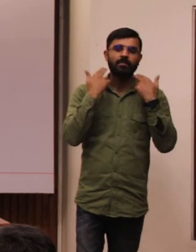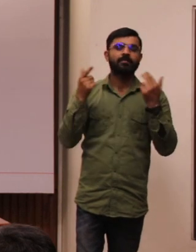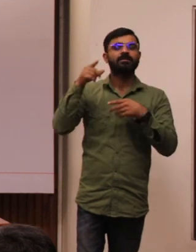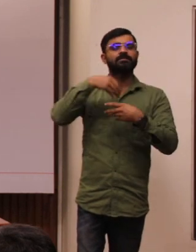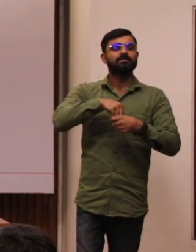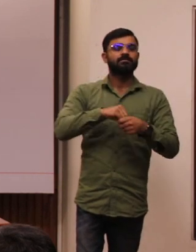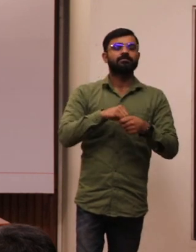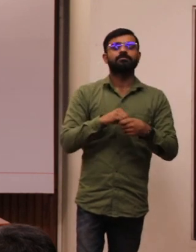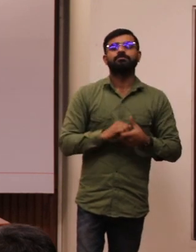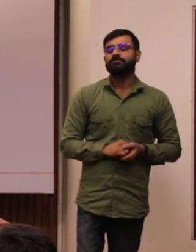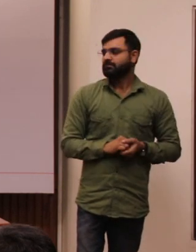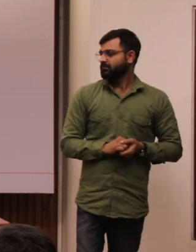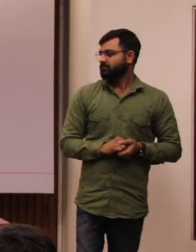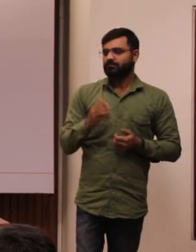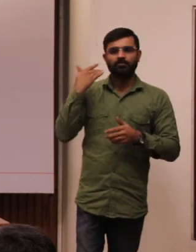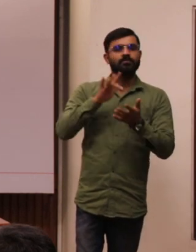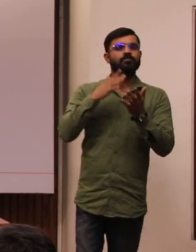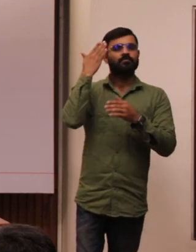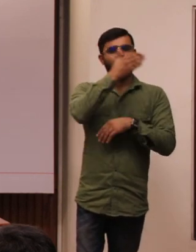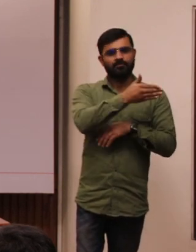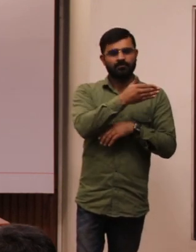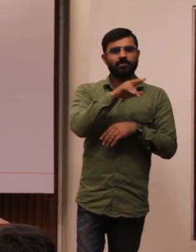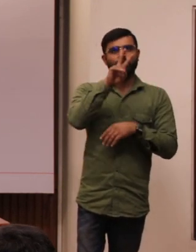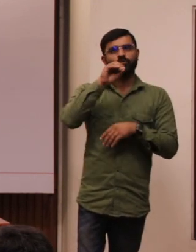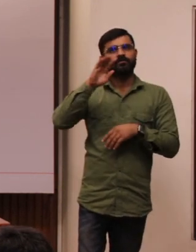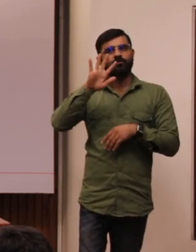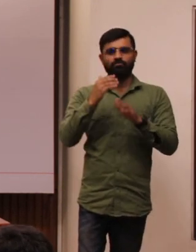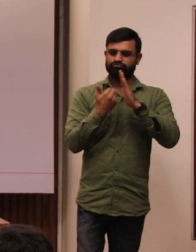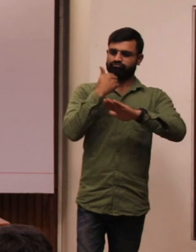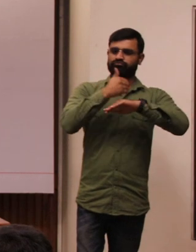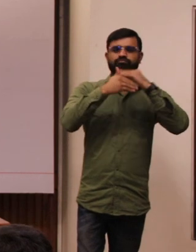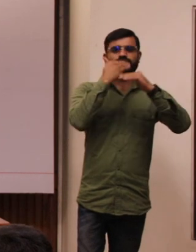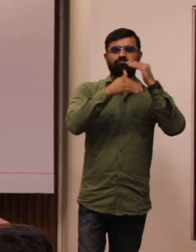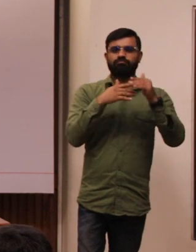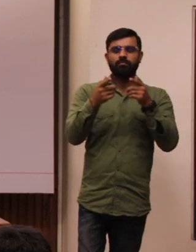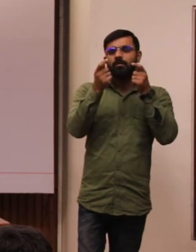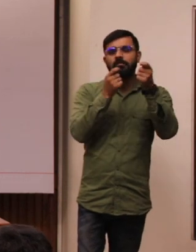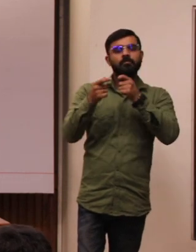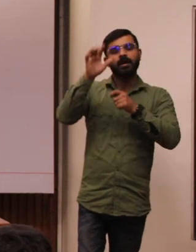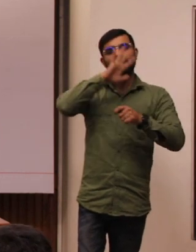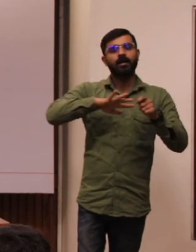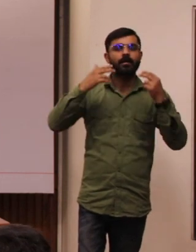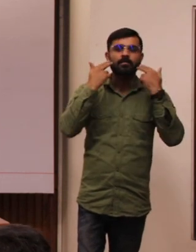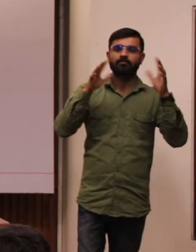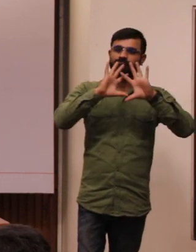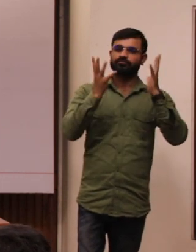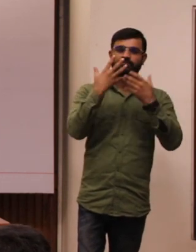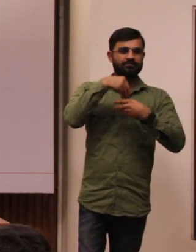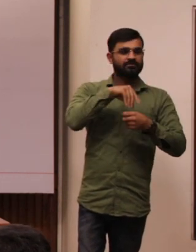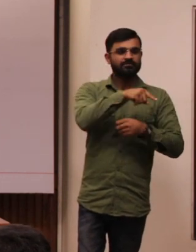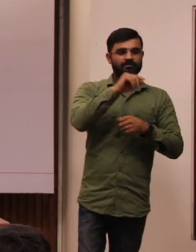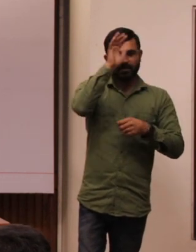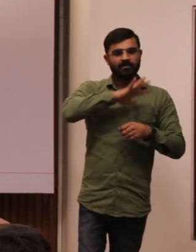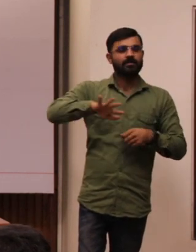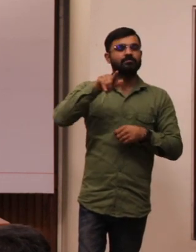fact, the Yamuna Bardas Park, I have been visiting this park since 2004. It was being developed, and today it is a role model for the entire country. Now I think he's managing